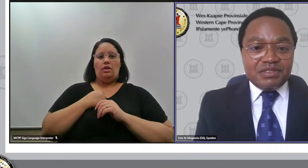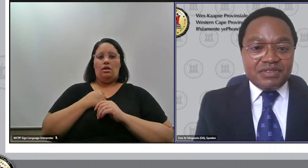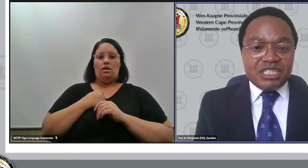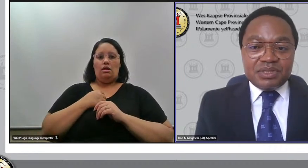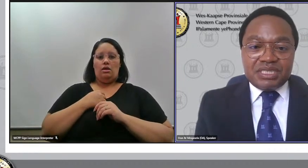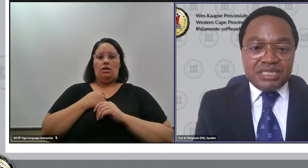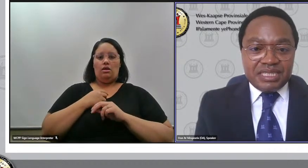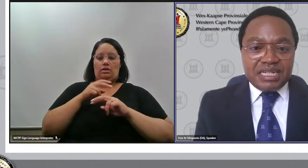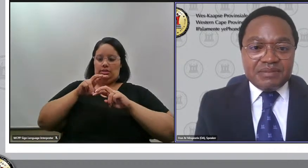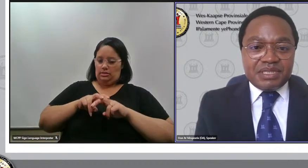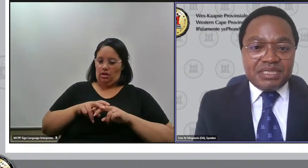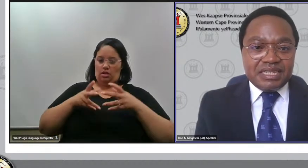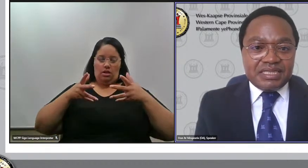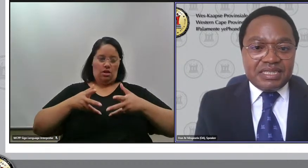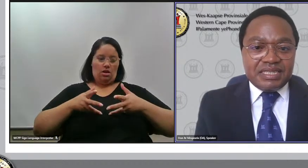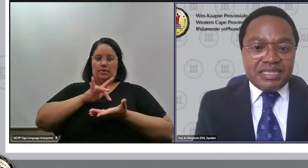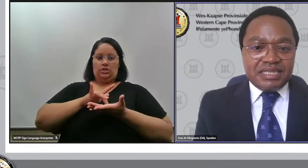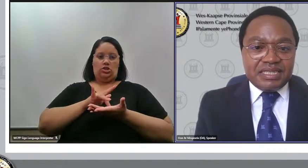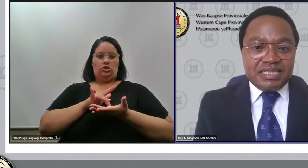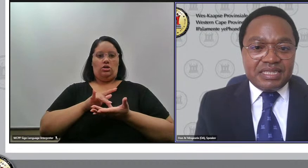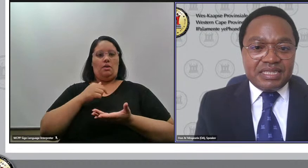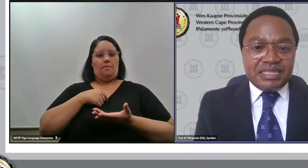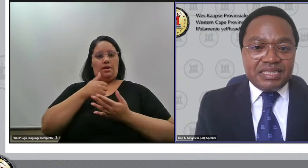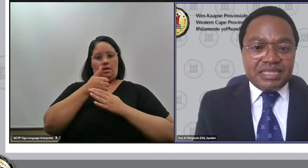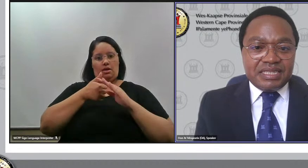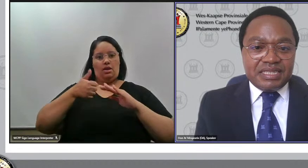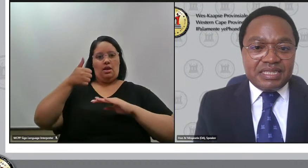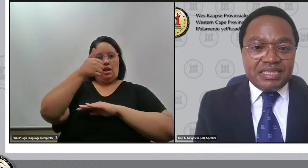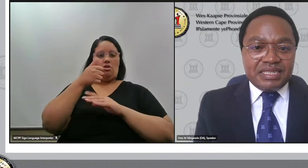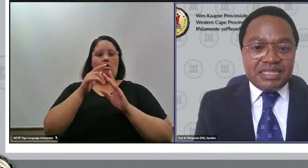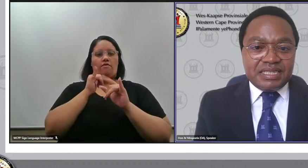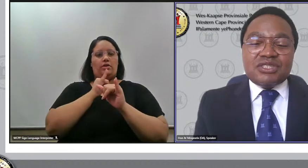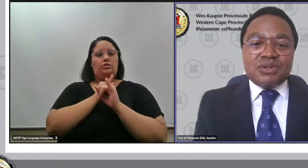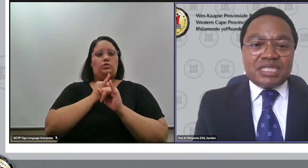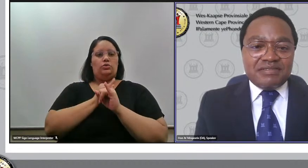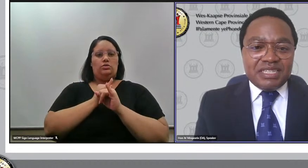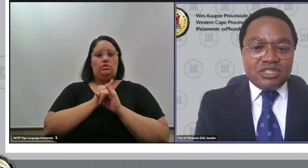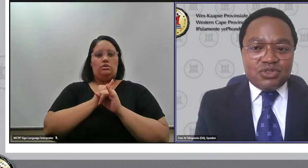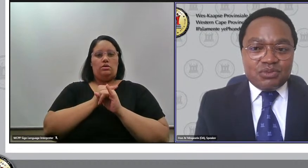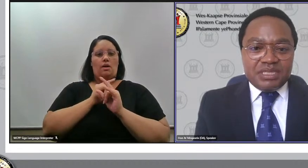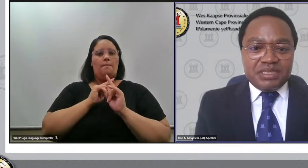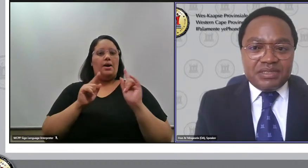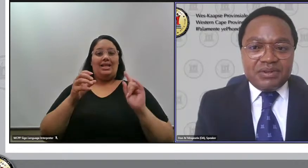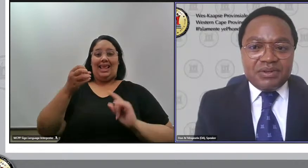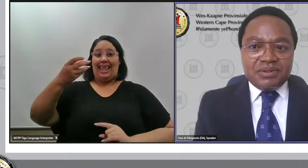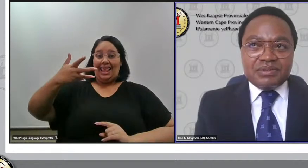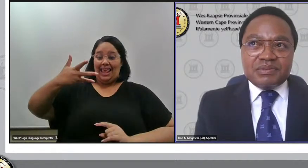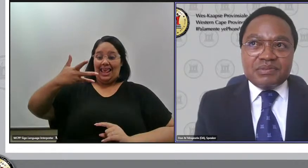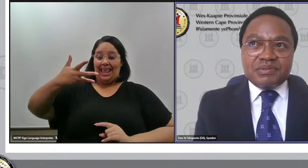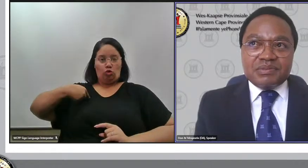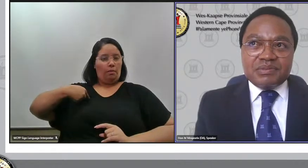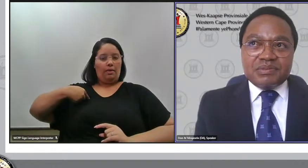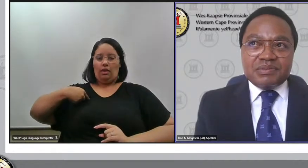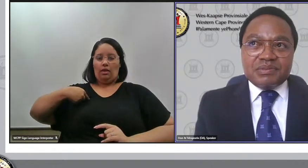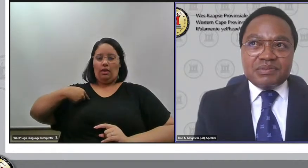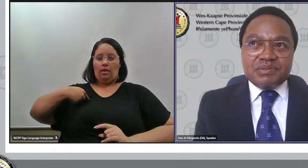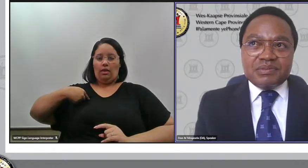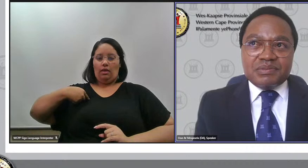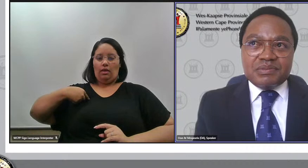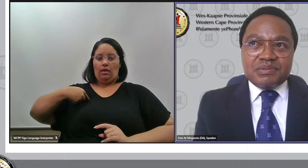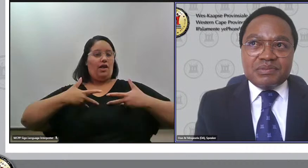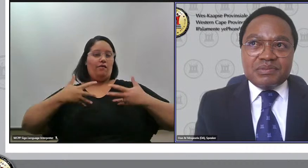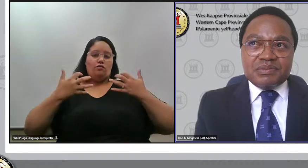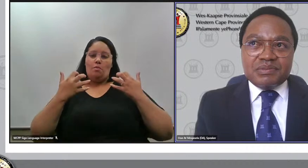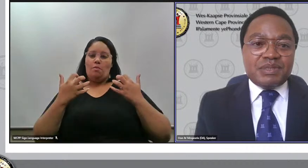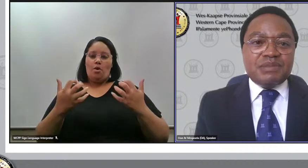this privileged position that I'm sitting as the head of the institution. But it's not given to me or parliament per